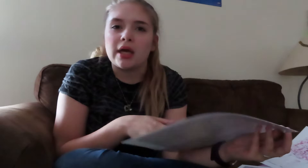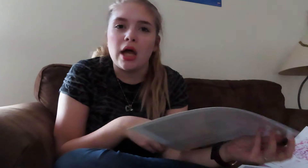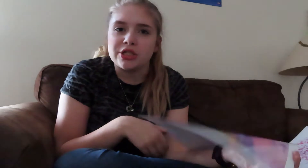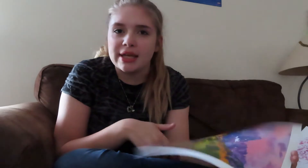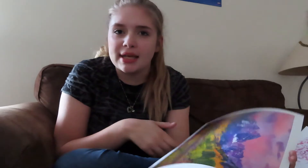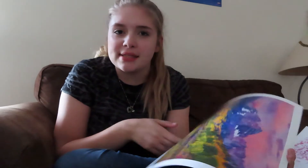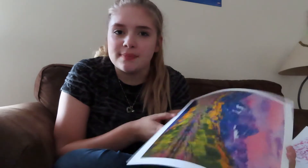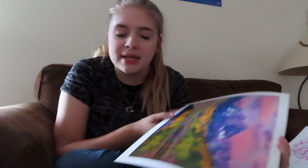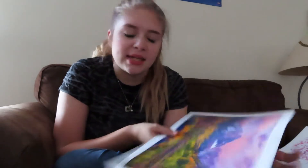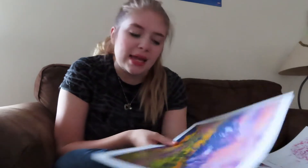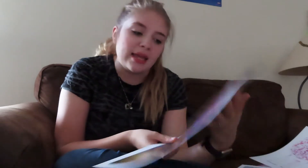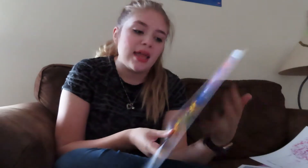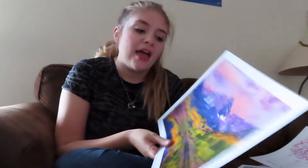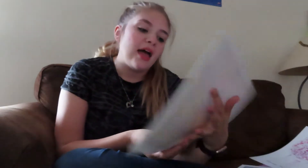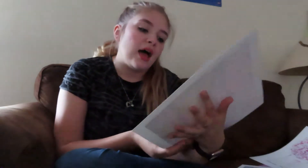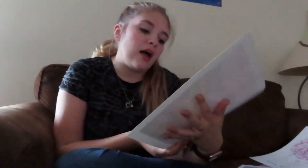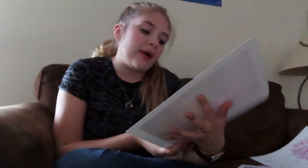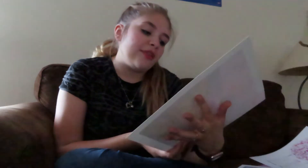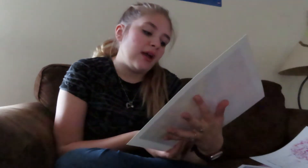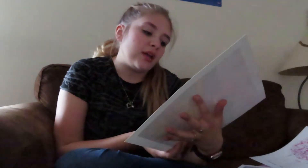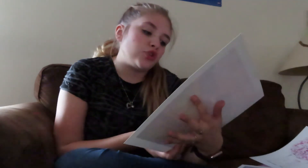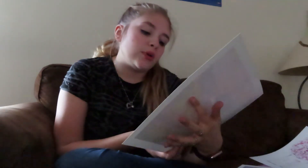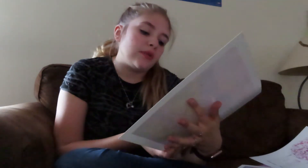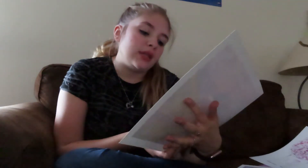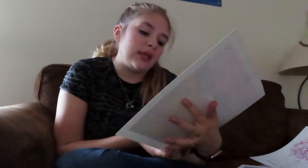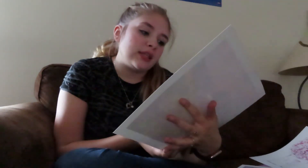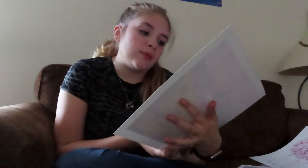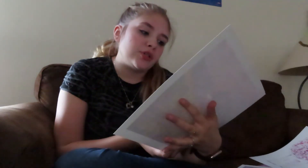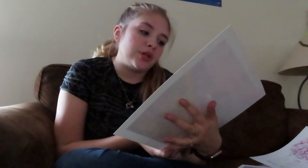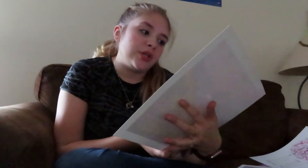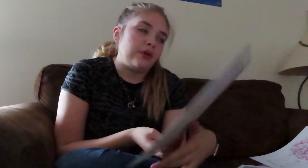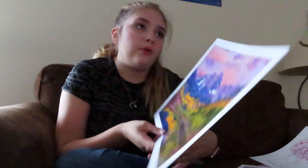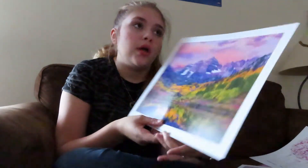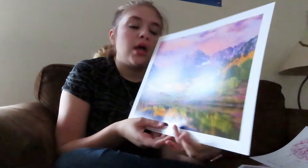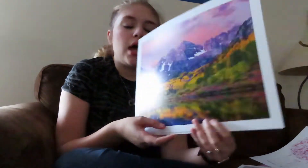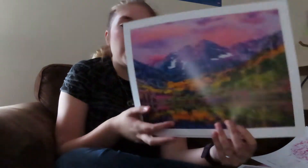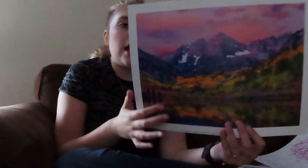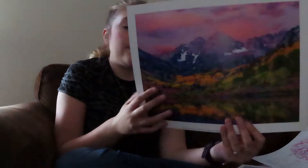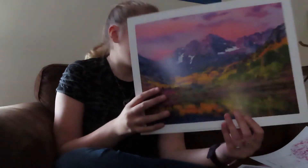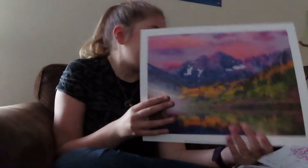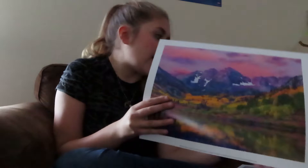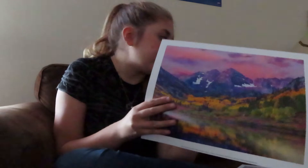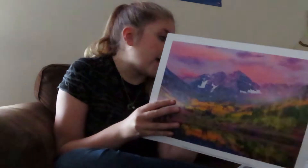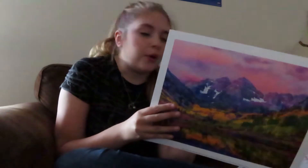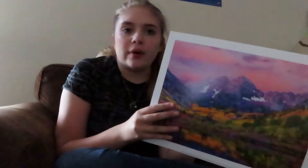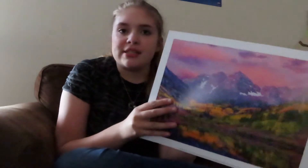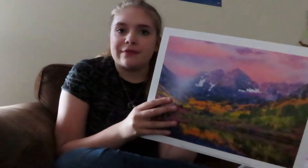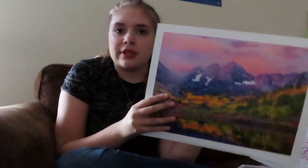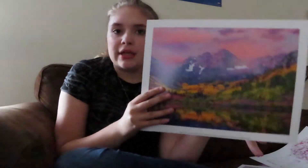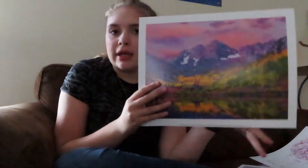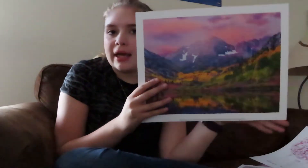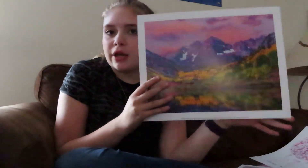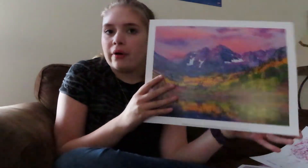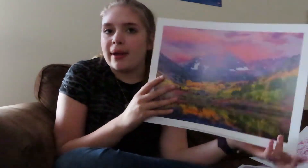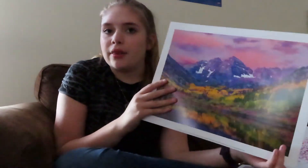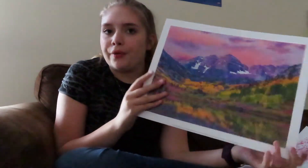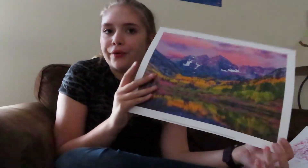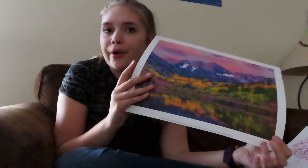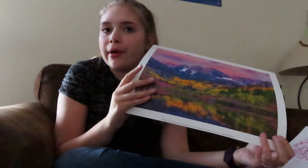my gosh i can't speak today um i thought andrew would really like this picture too um like that flower one is definitely going to kind of go in my little nook